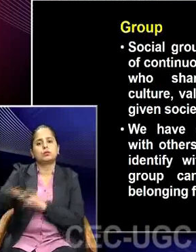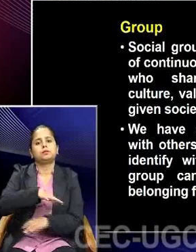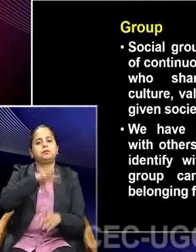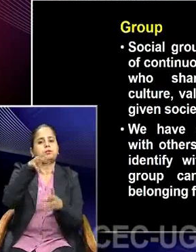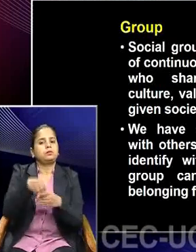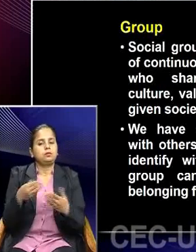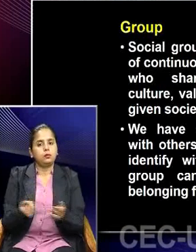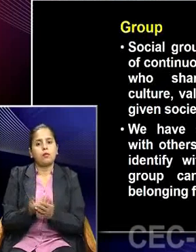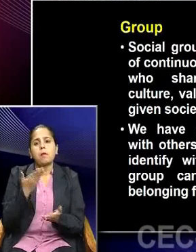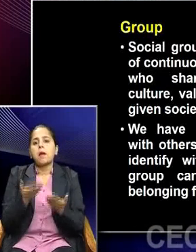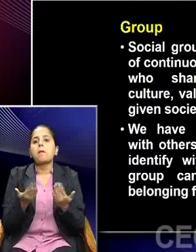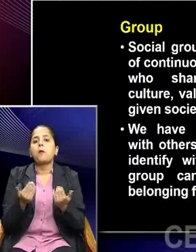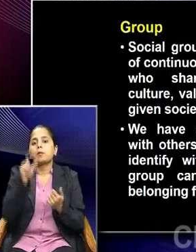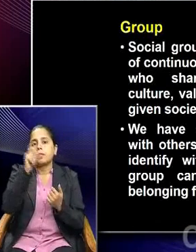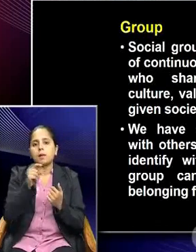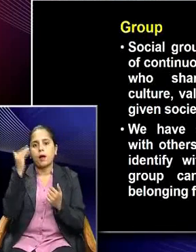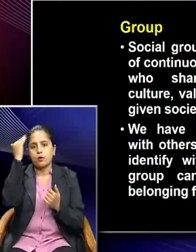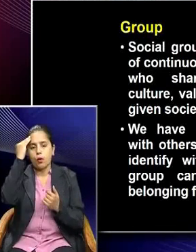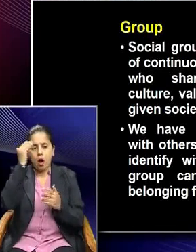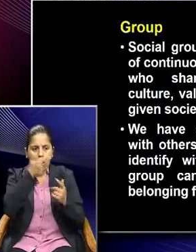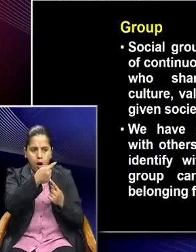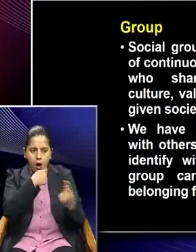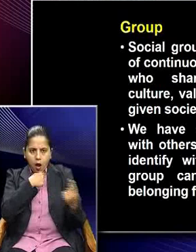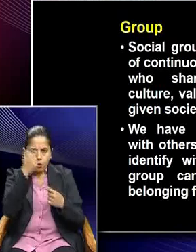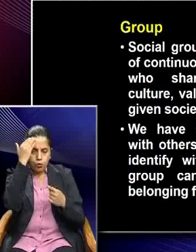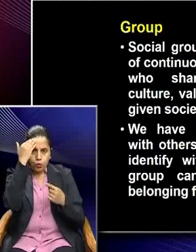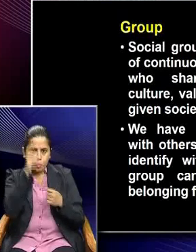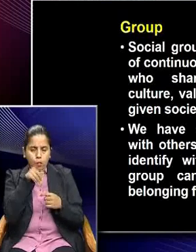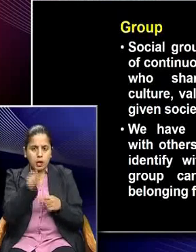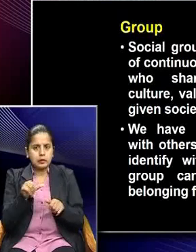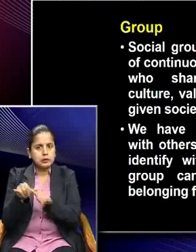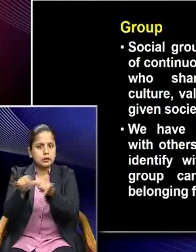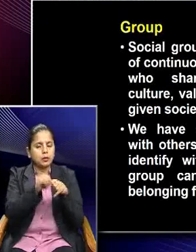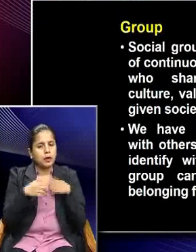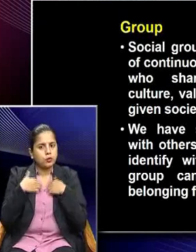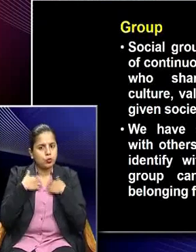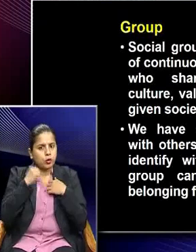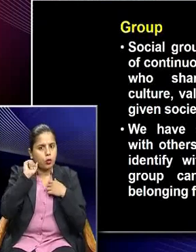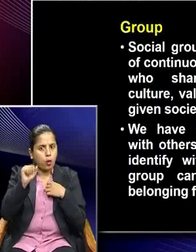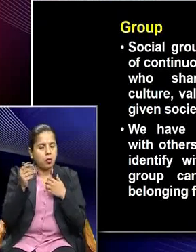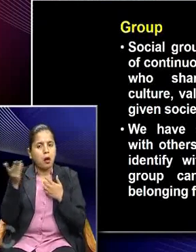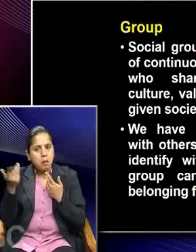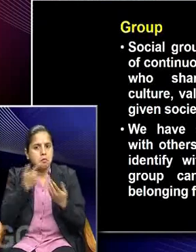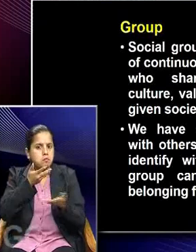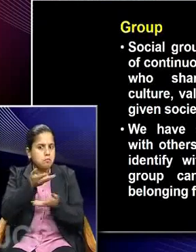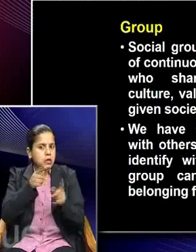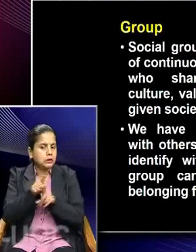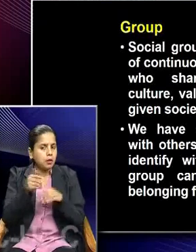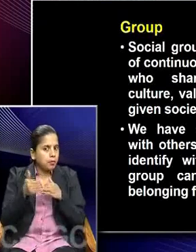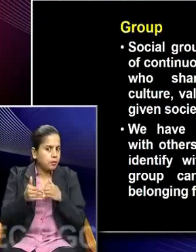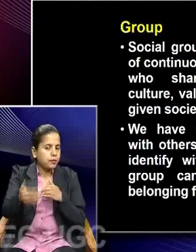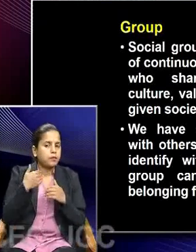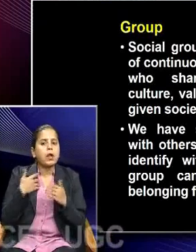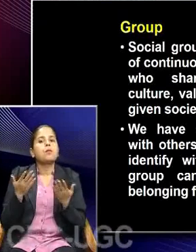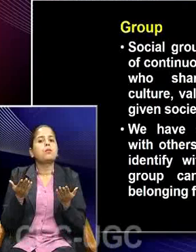be people who are known to each other. They have a common interest on which the interaction is based. So we can